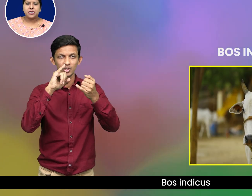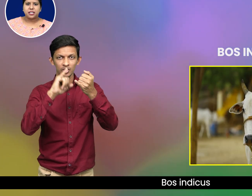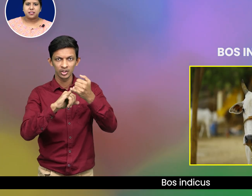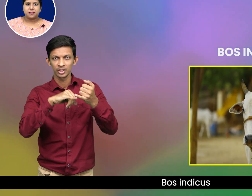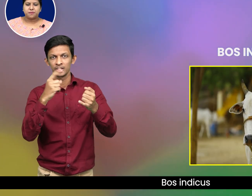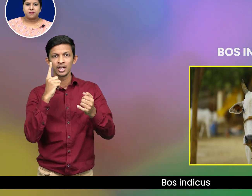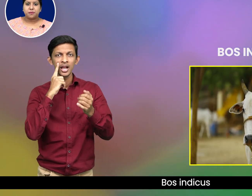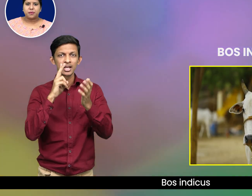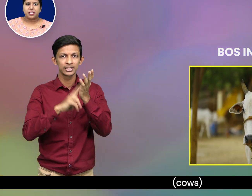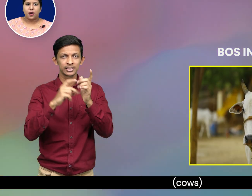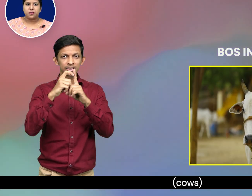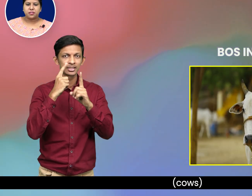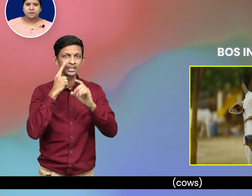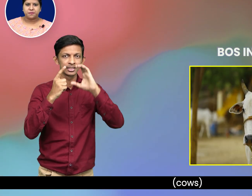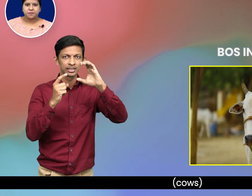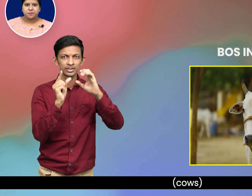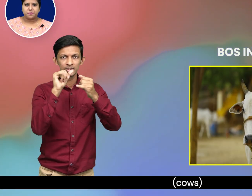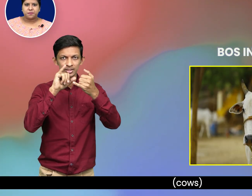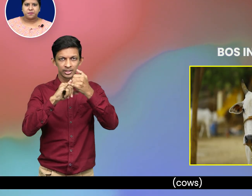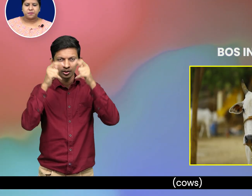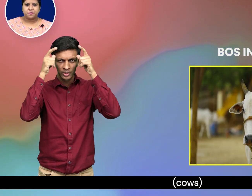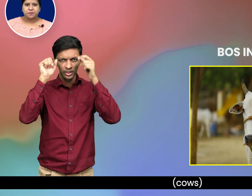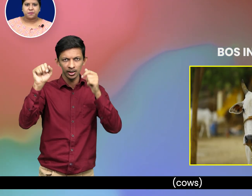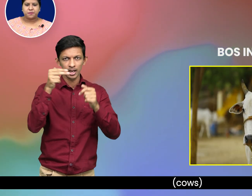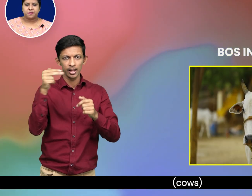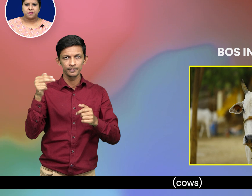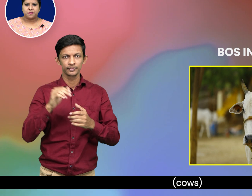Bos indicus, cows.